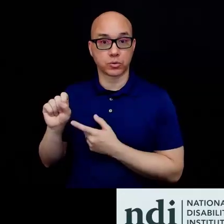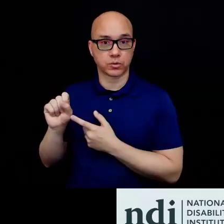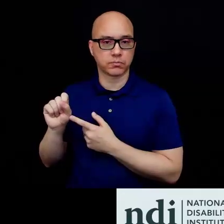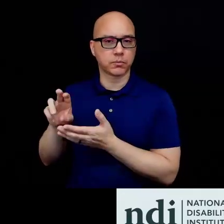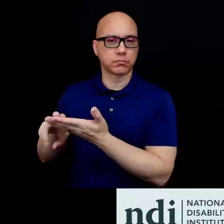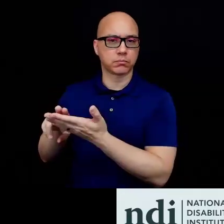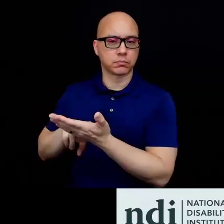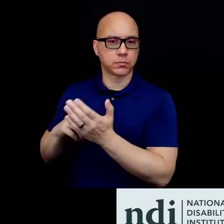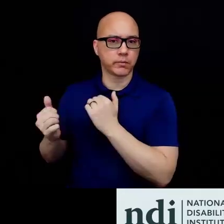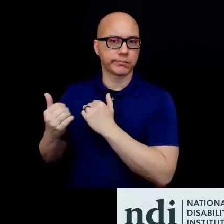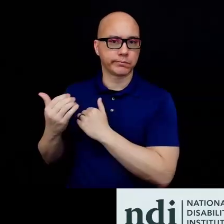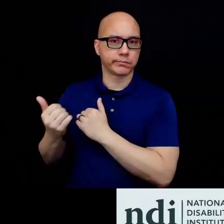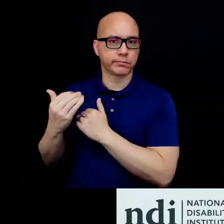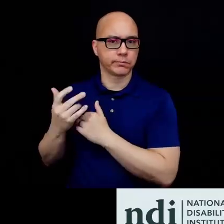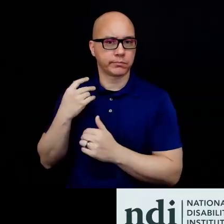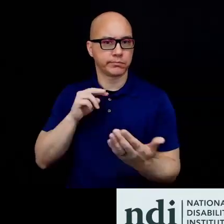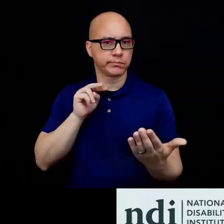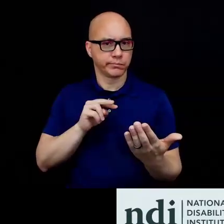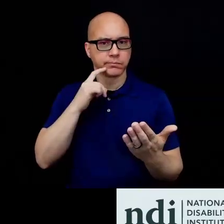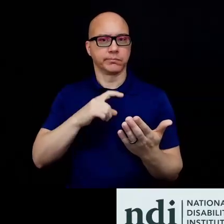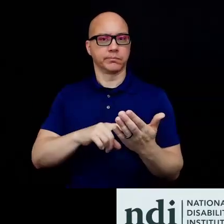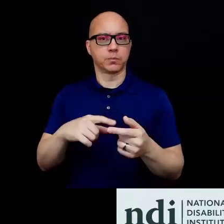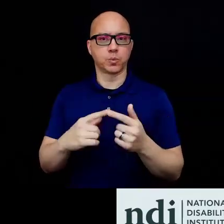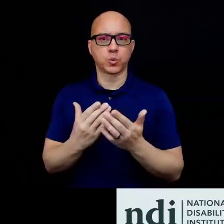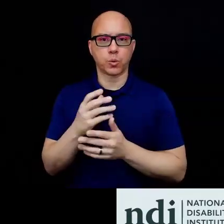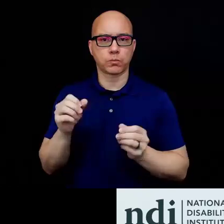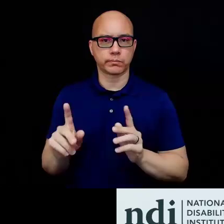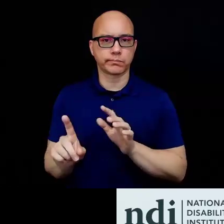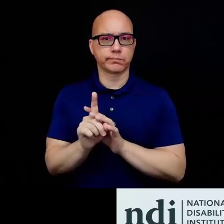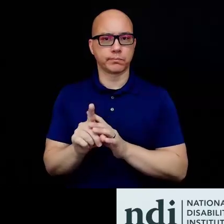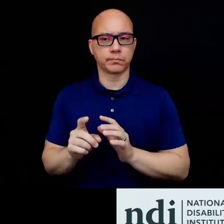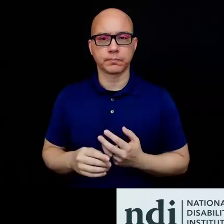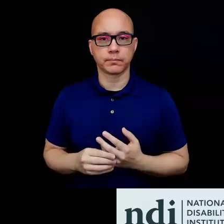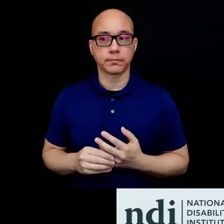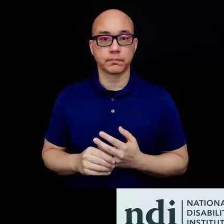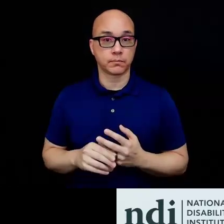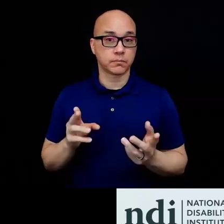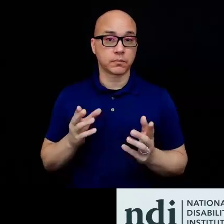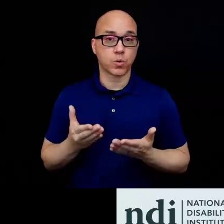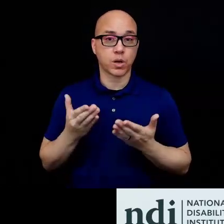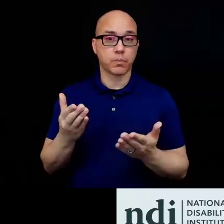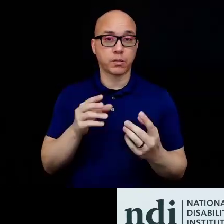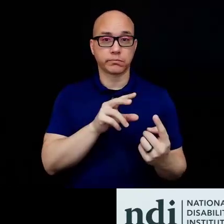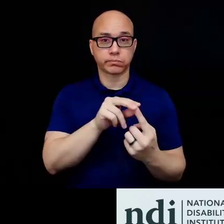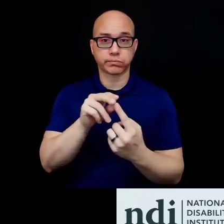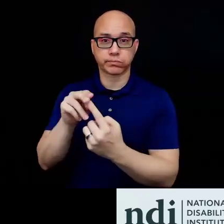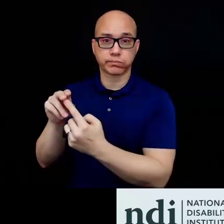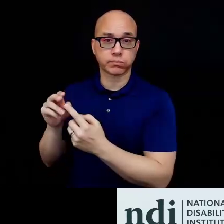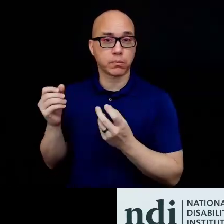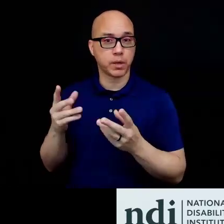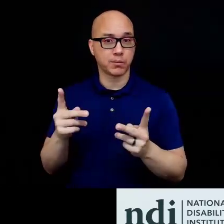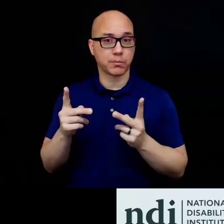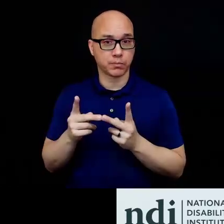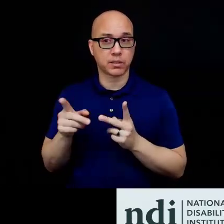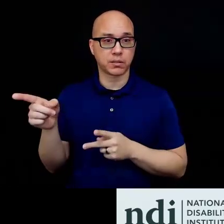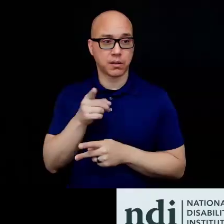Development Centers, the EDCs, as we mentioned, and any other organizations that do support for economic development or small